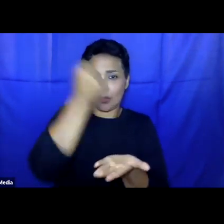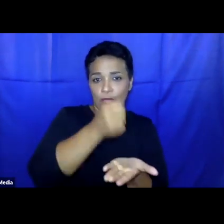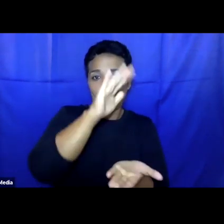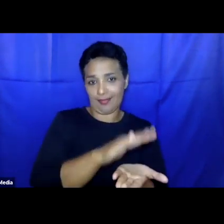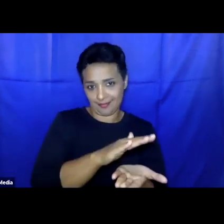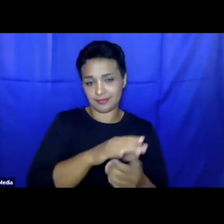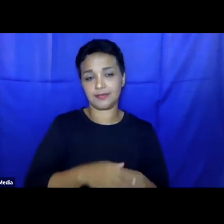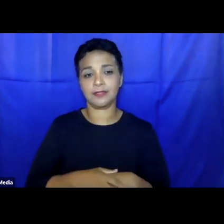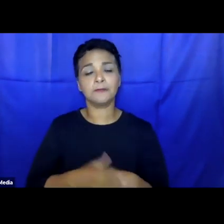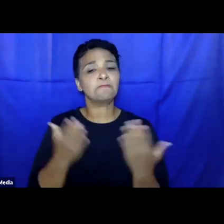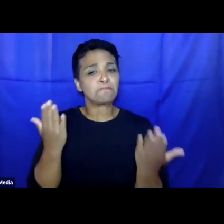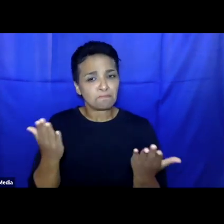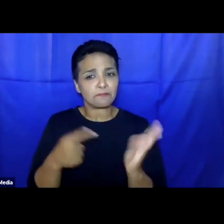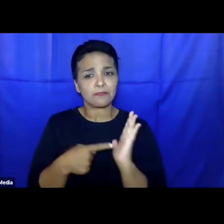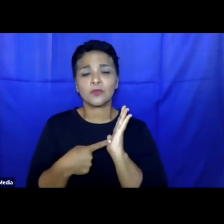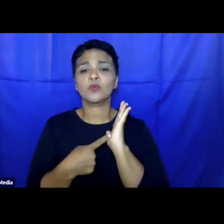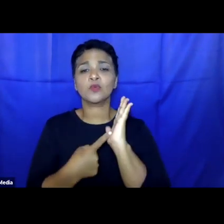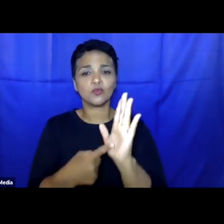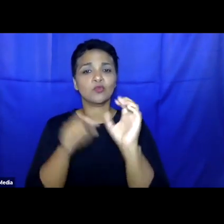only education that goes with you